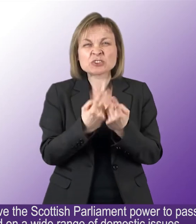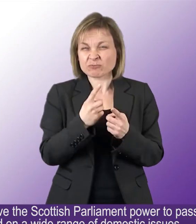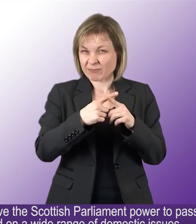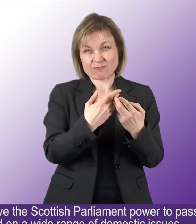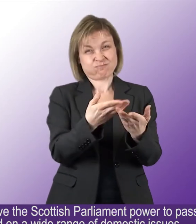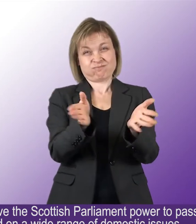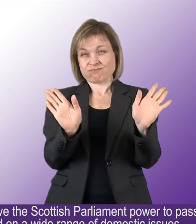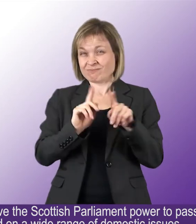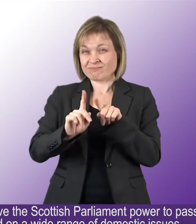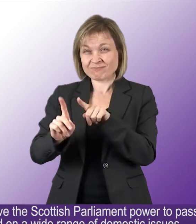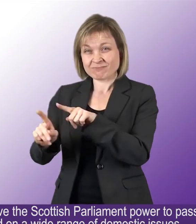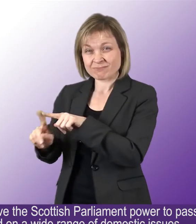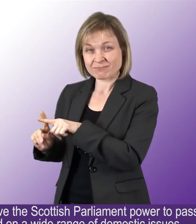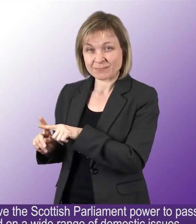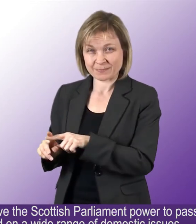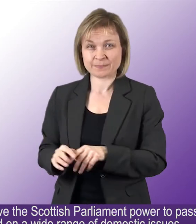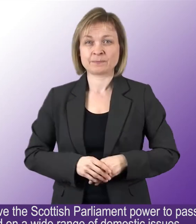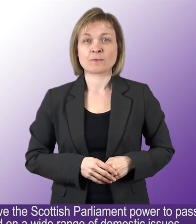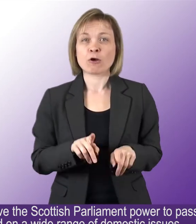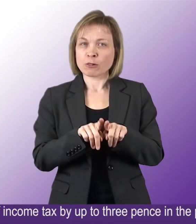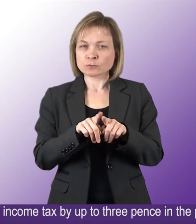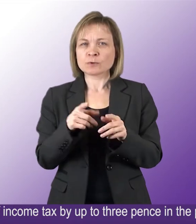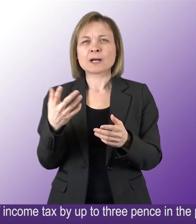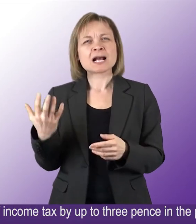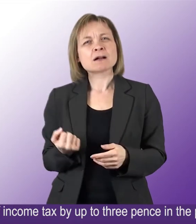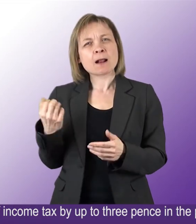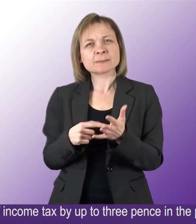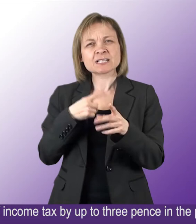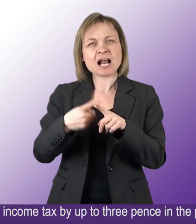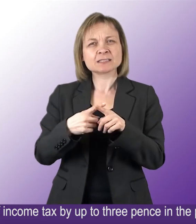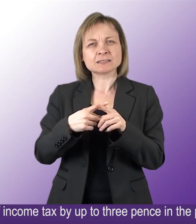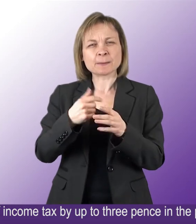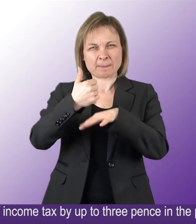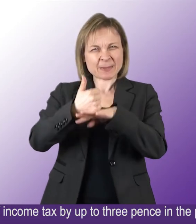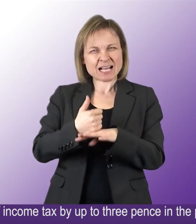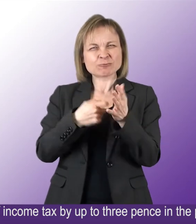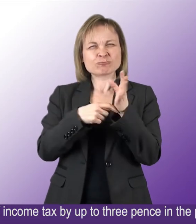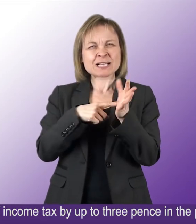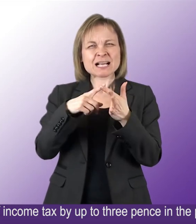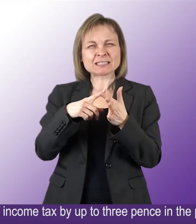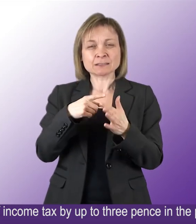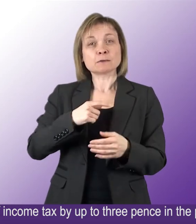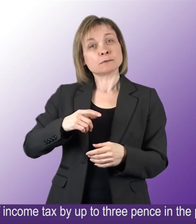range of domestic issues and to vary the basic rate of income tax by up to three pence in the pound.